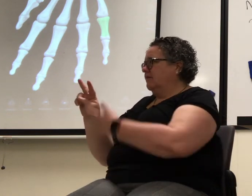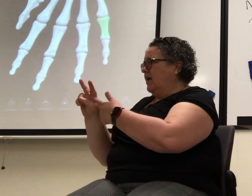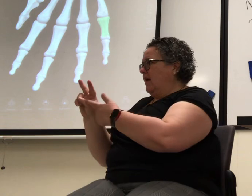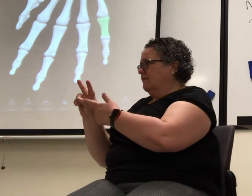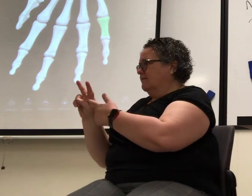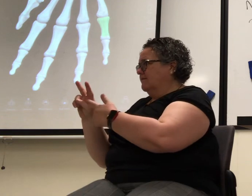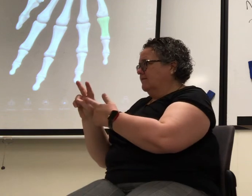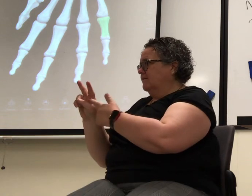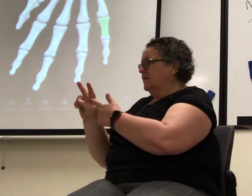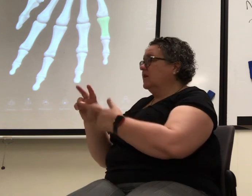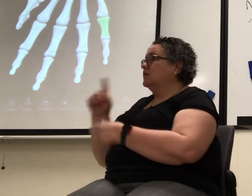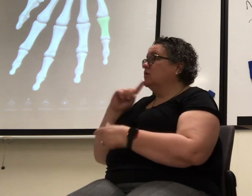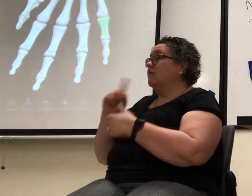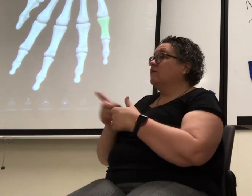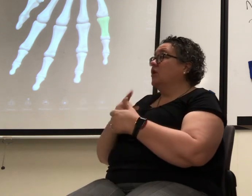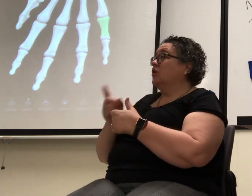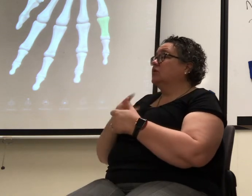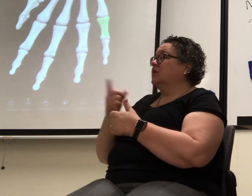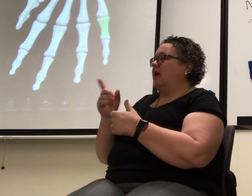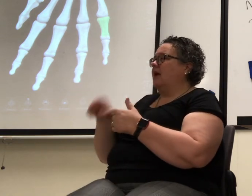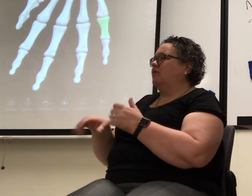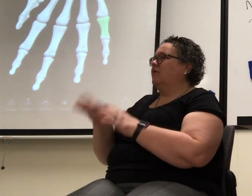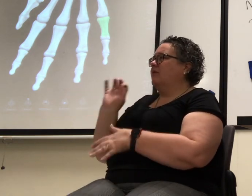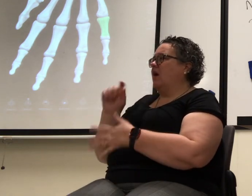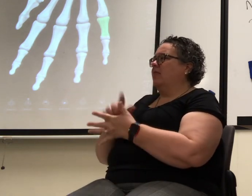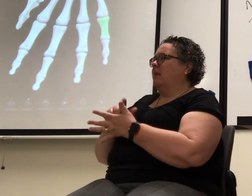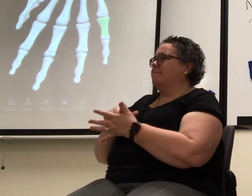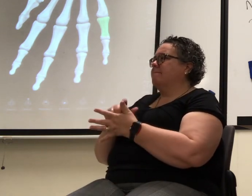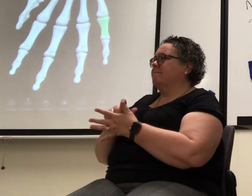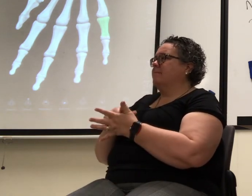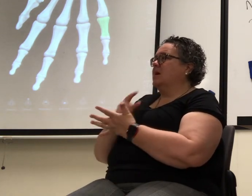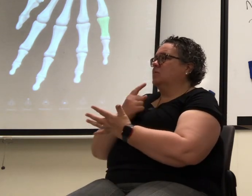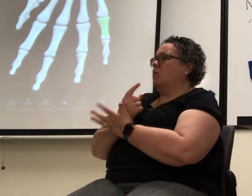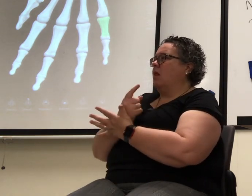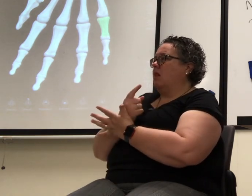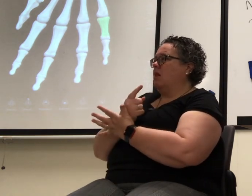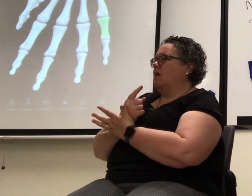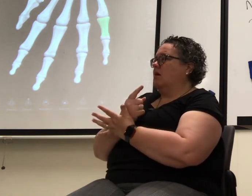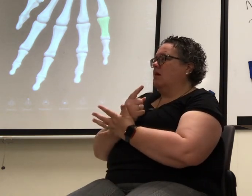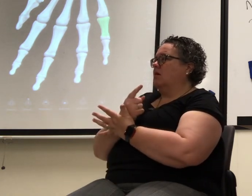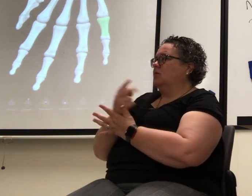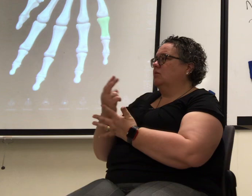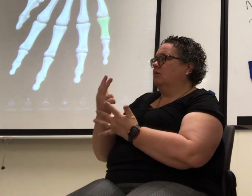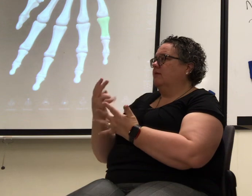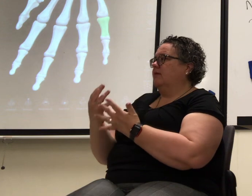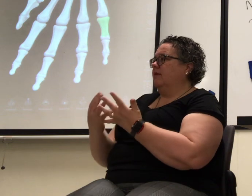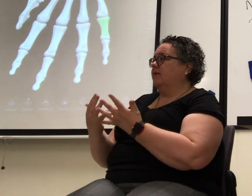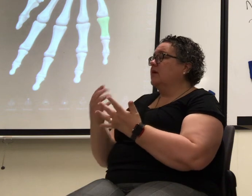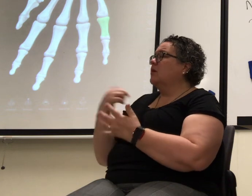myself, I gotta find the thumb. Thumb is 1. Okay. What digit's this?